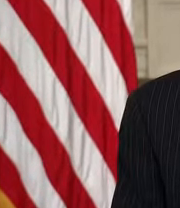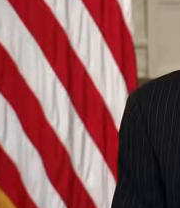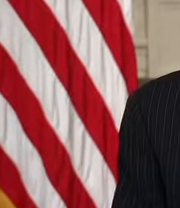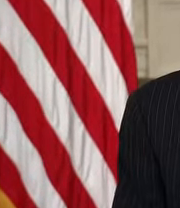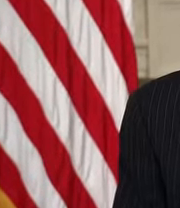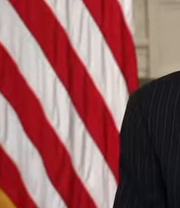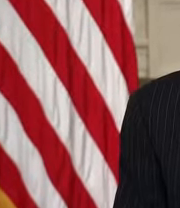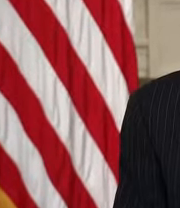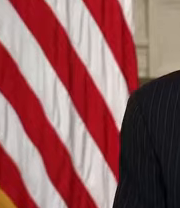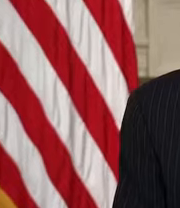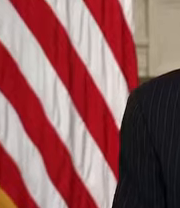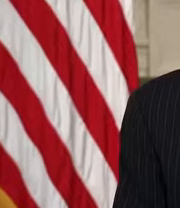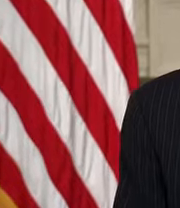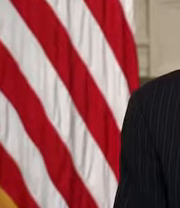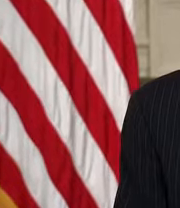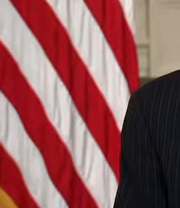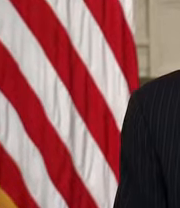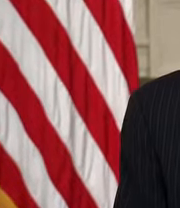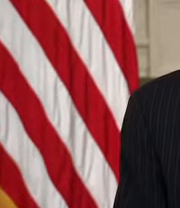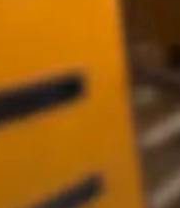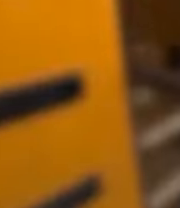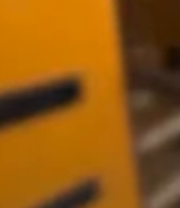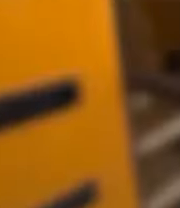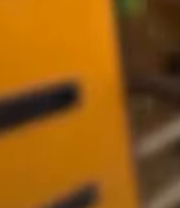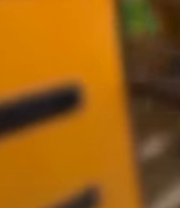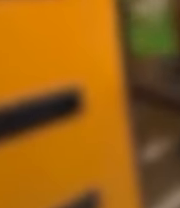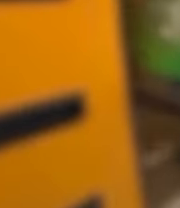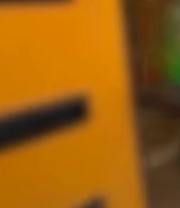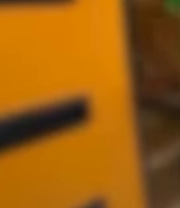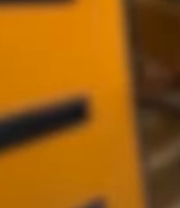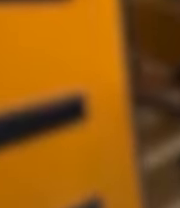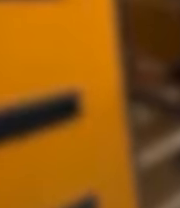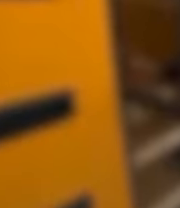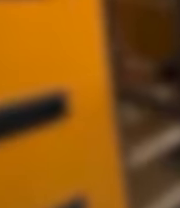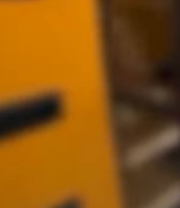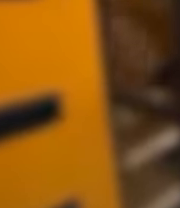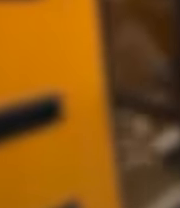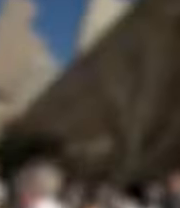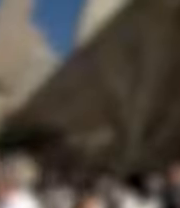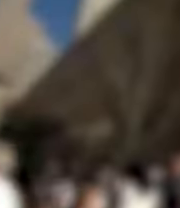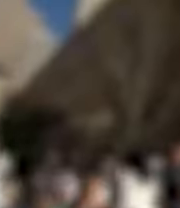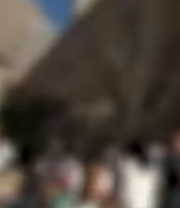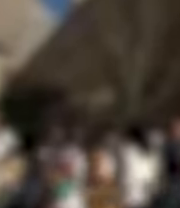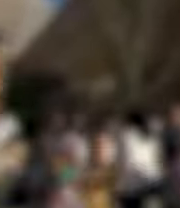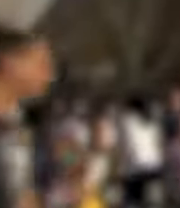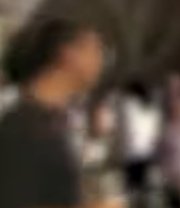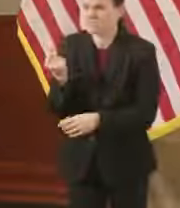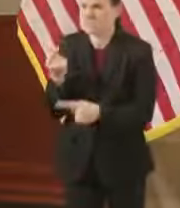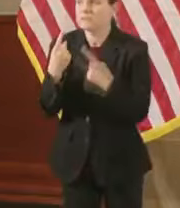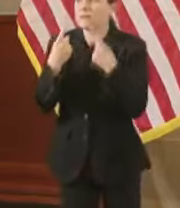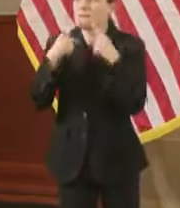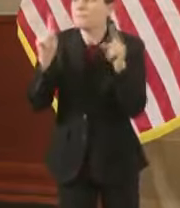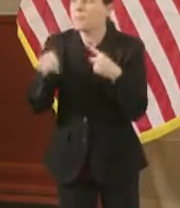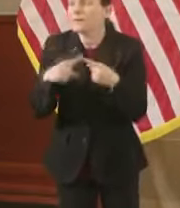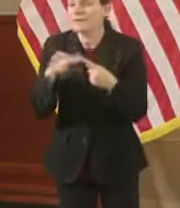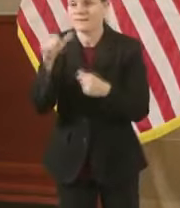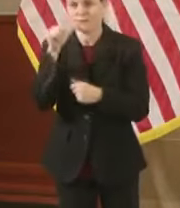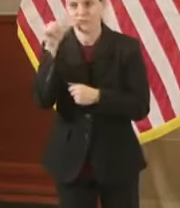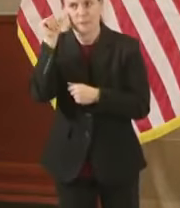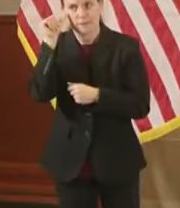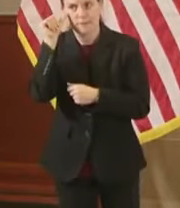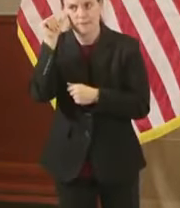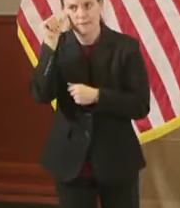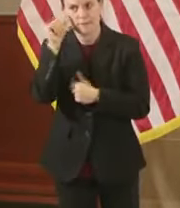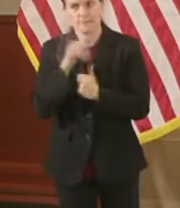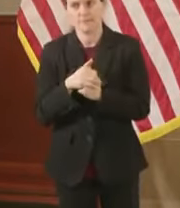of March. The president announced teachers and caregivers would be fast-tracked for vaccine shots regardless of the state's plan. We had a conversation with the